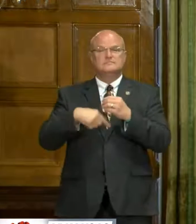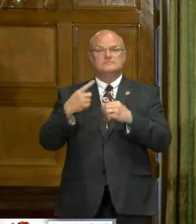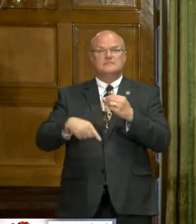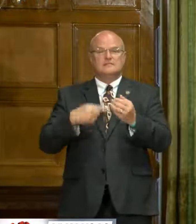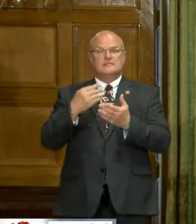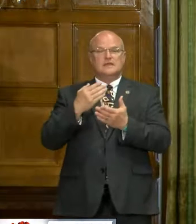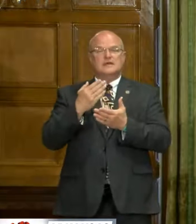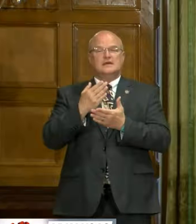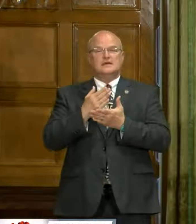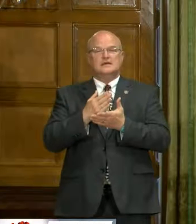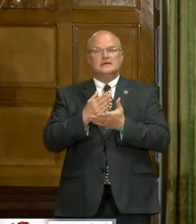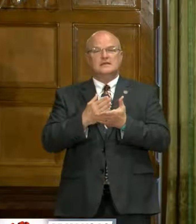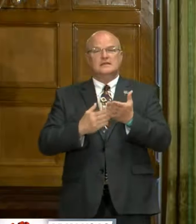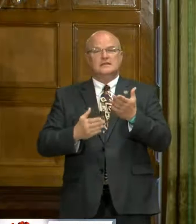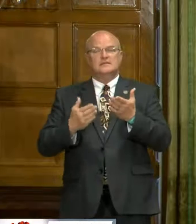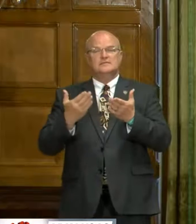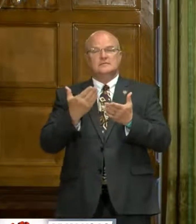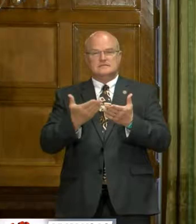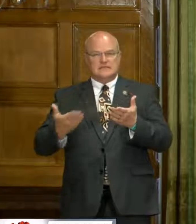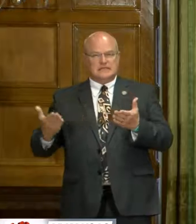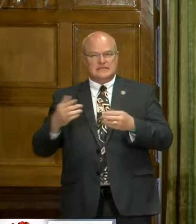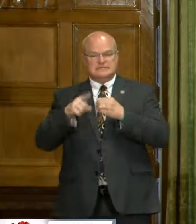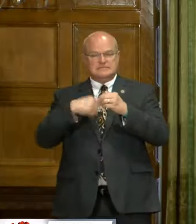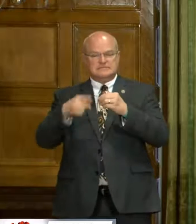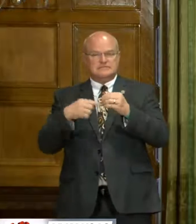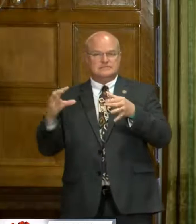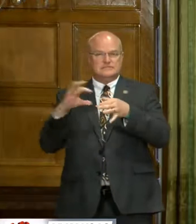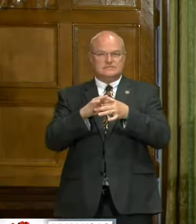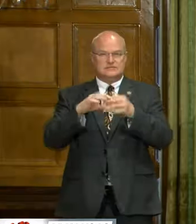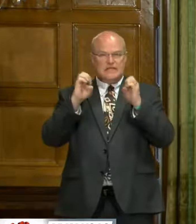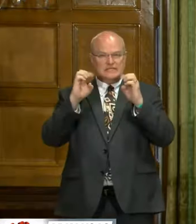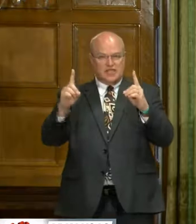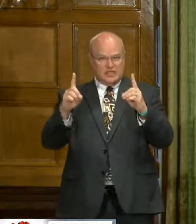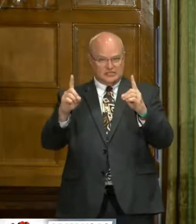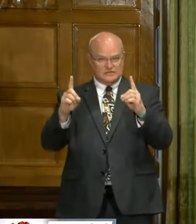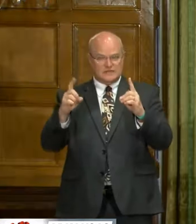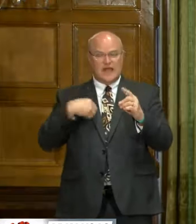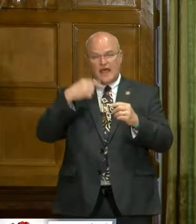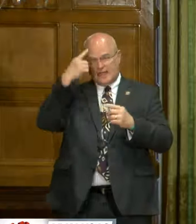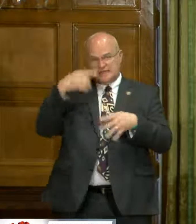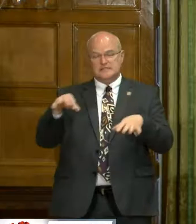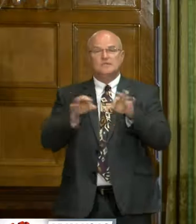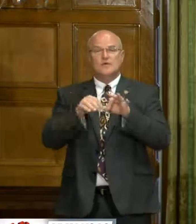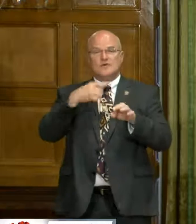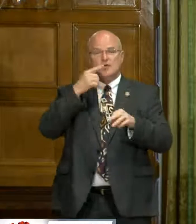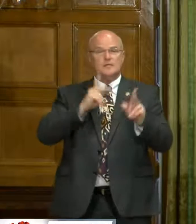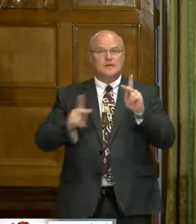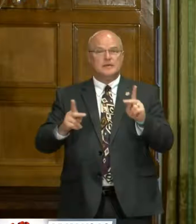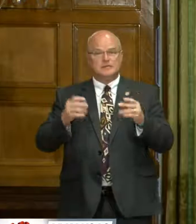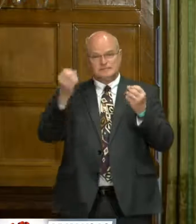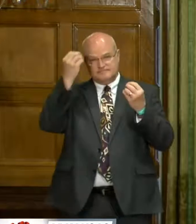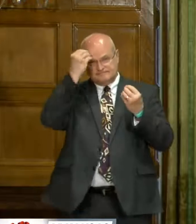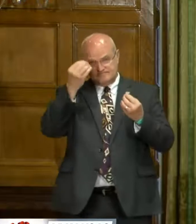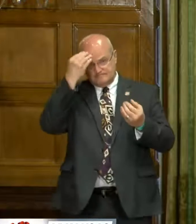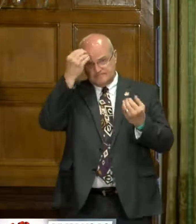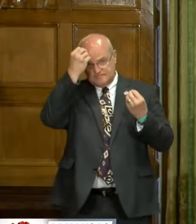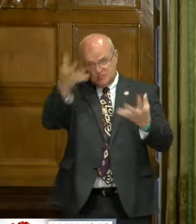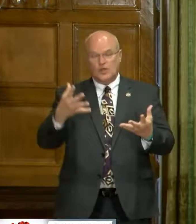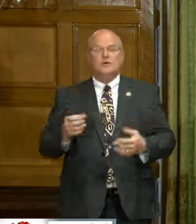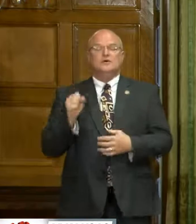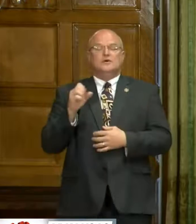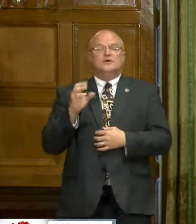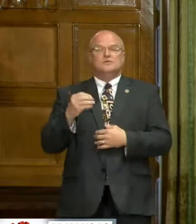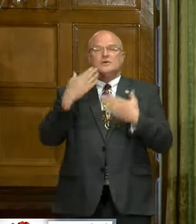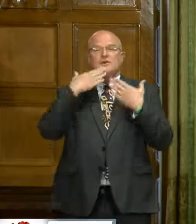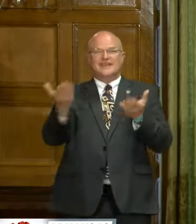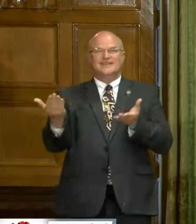at least one educational issue that I think is important for the public to be aware of.